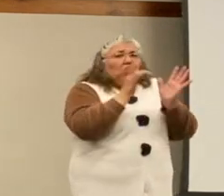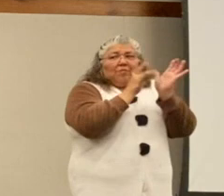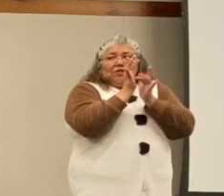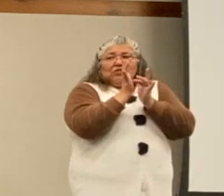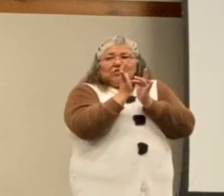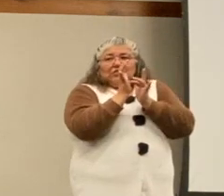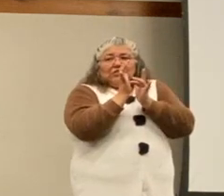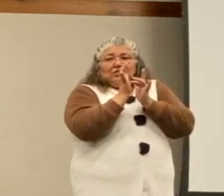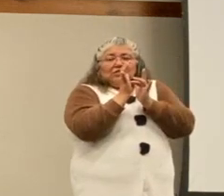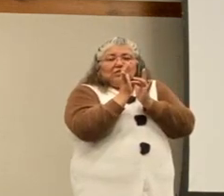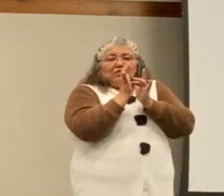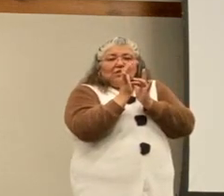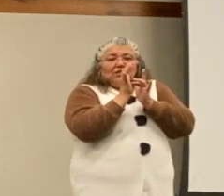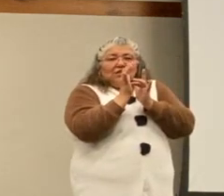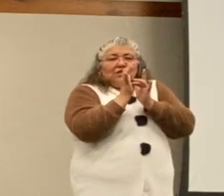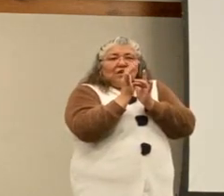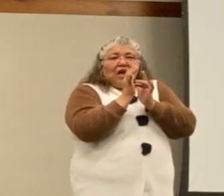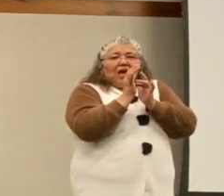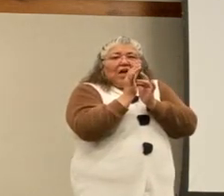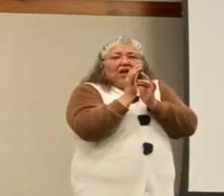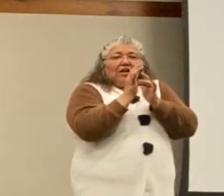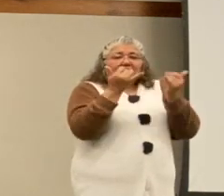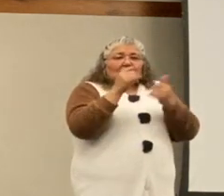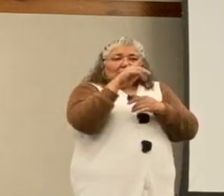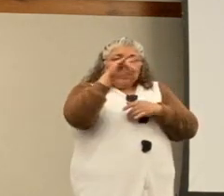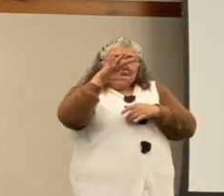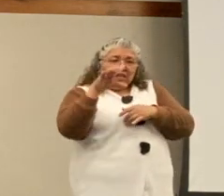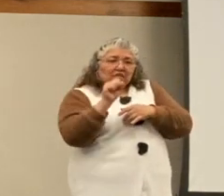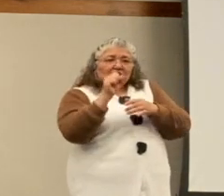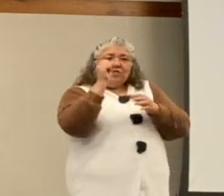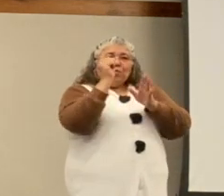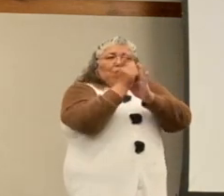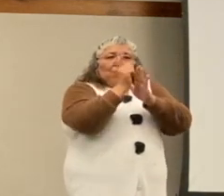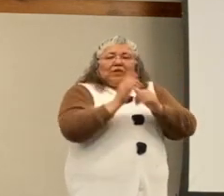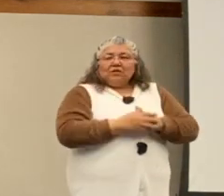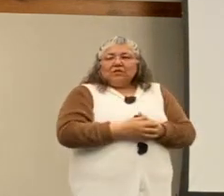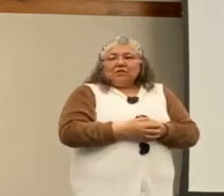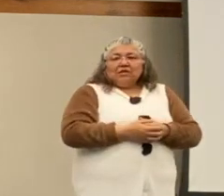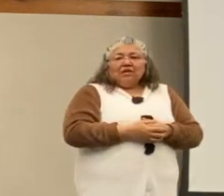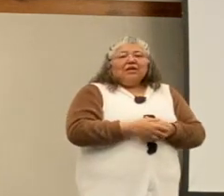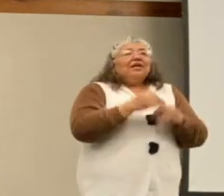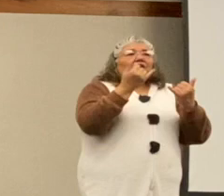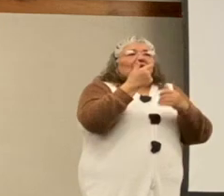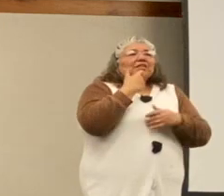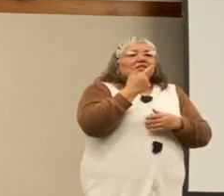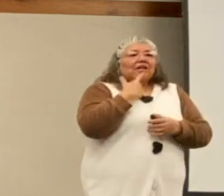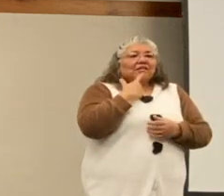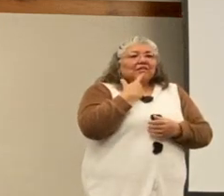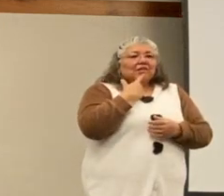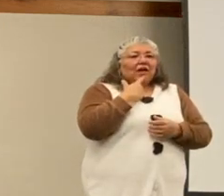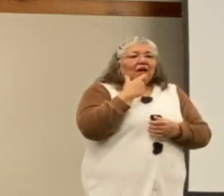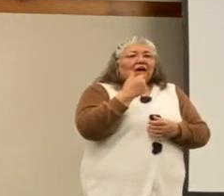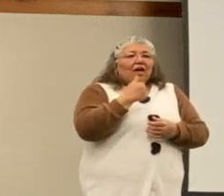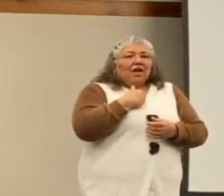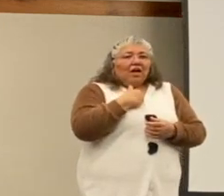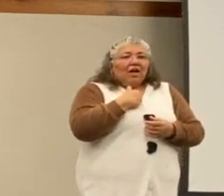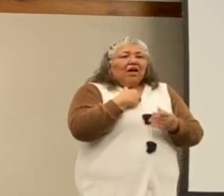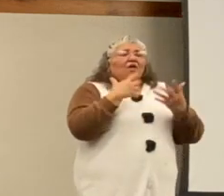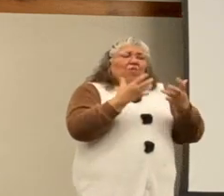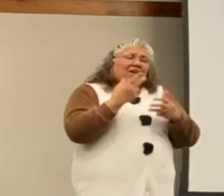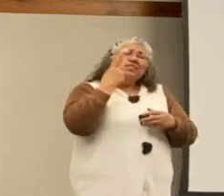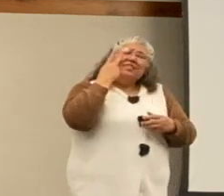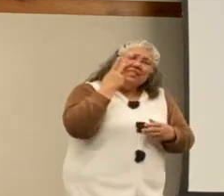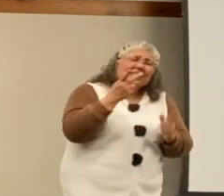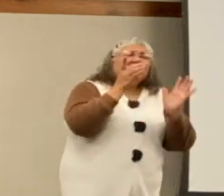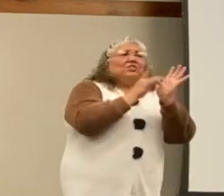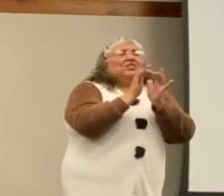Jesus. And here's Zacchaeus' moment. Right? He says, I want to see Jesus. I